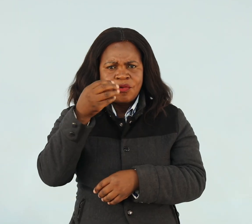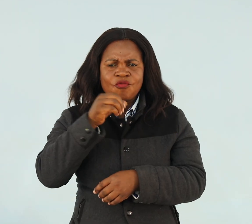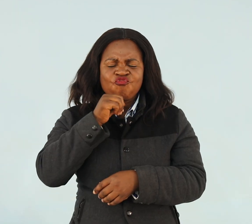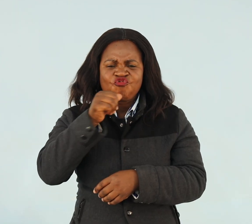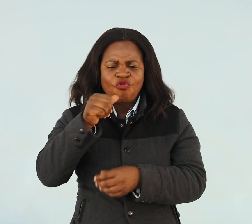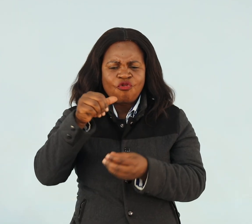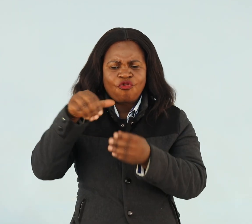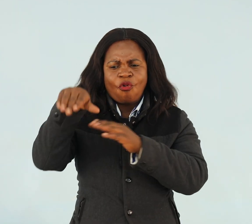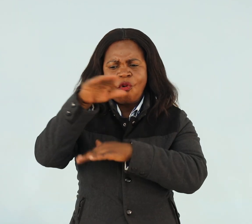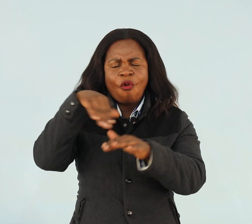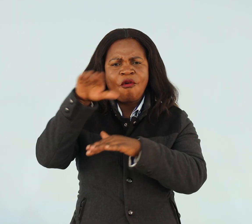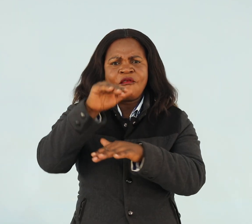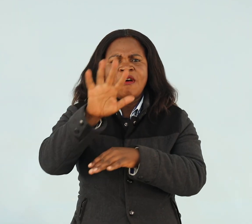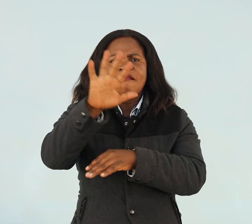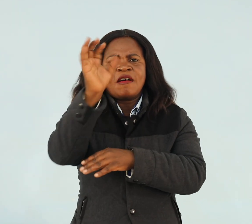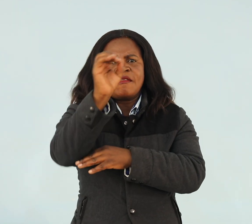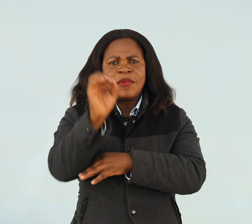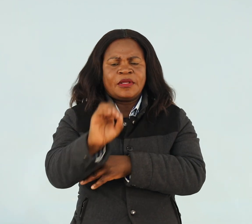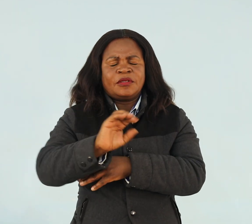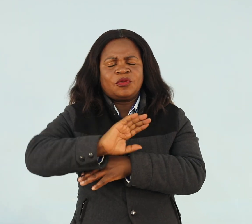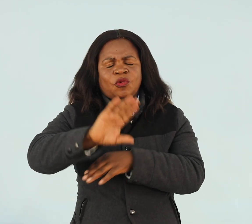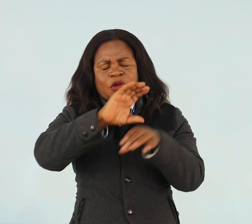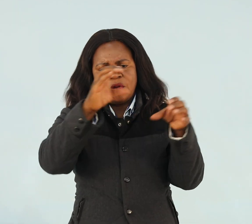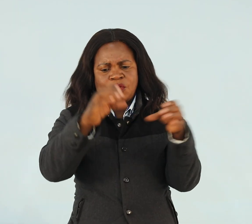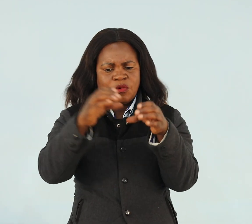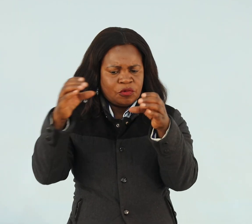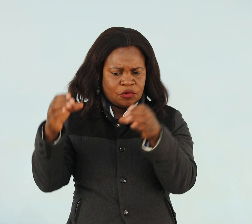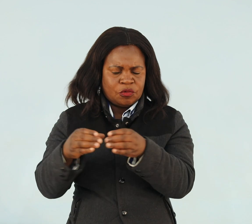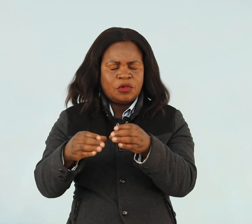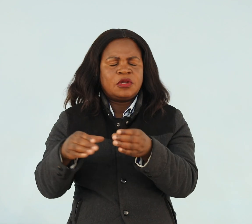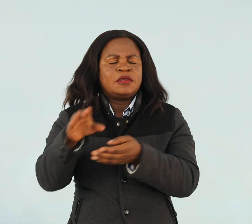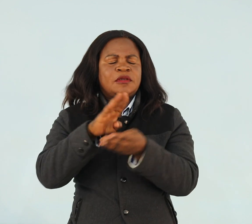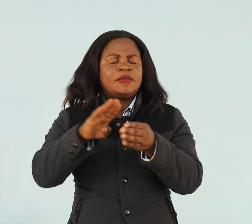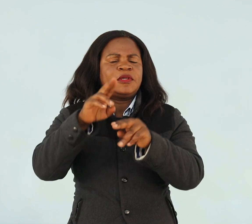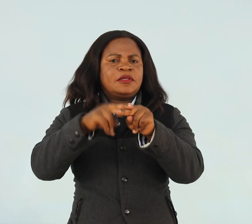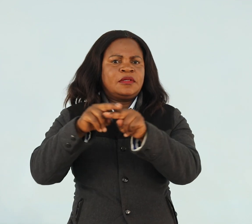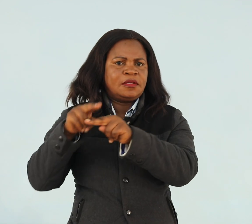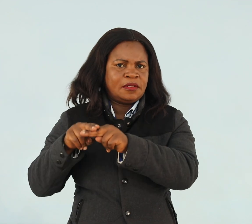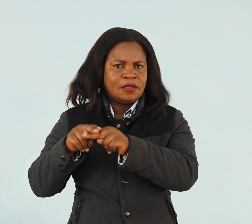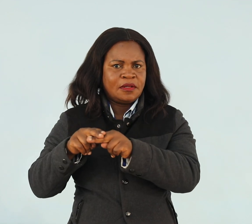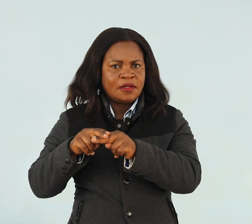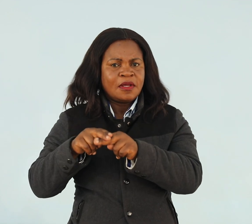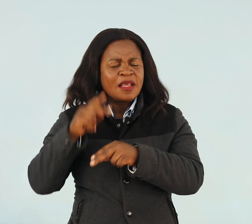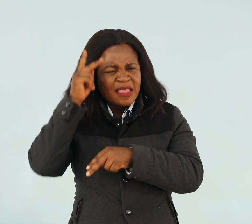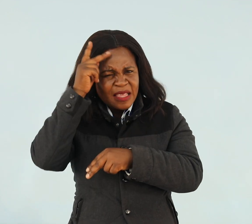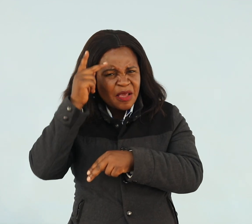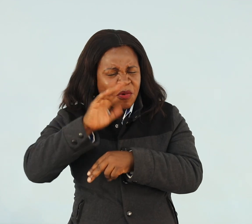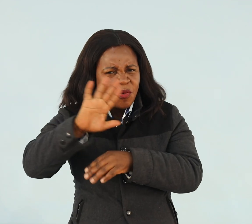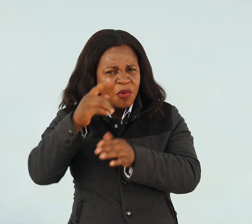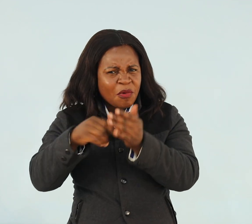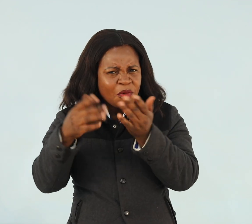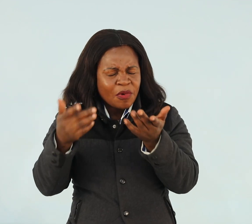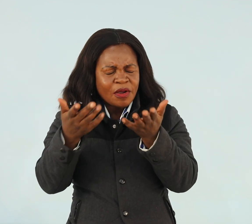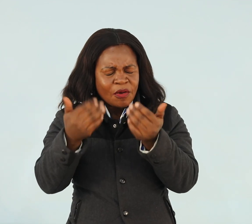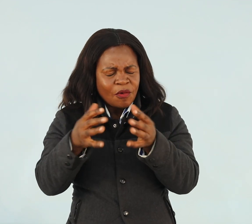5% of the constituency-based seats. The purpose of the provision is to increase inclusion